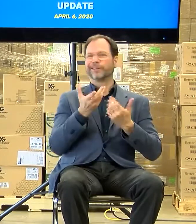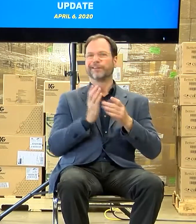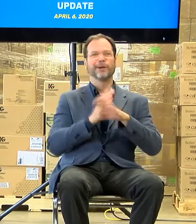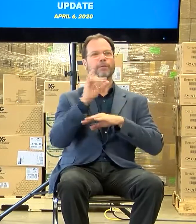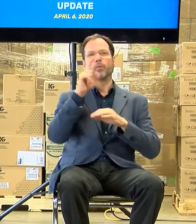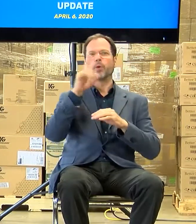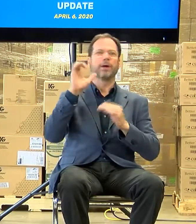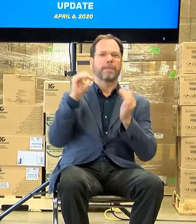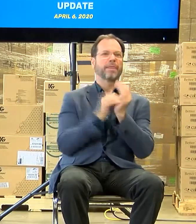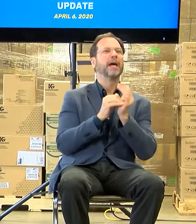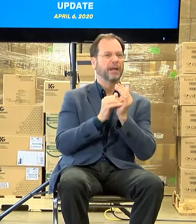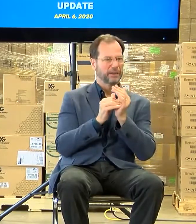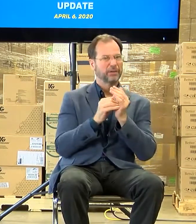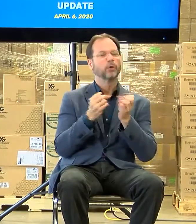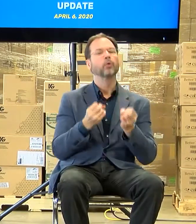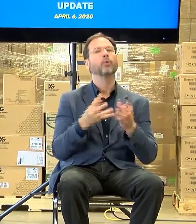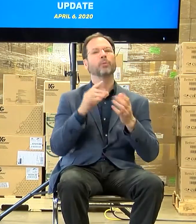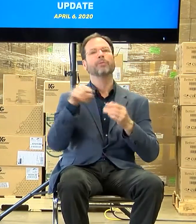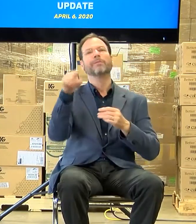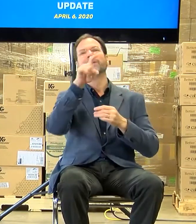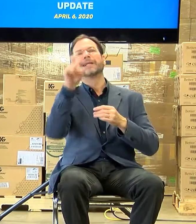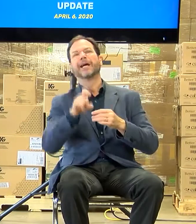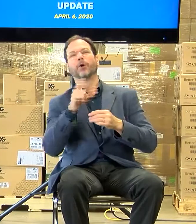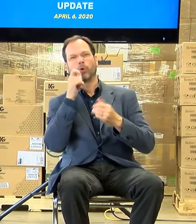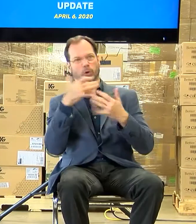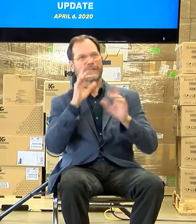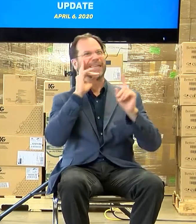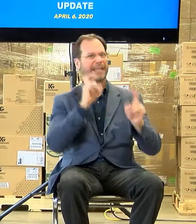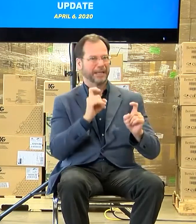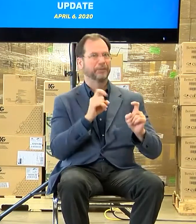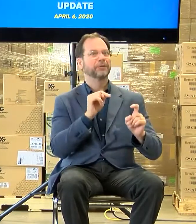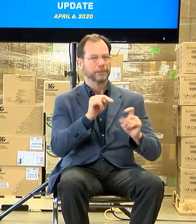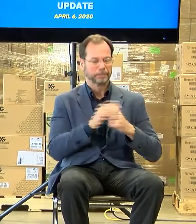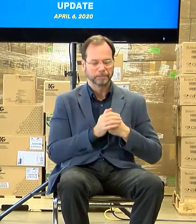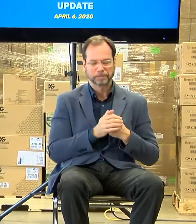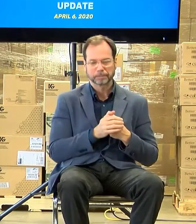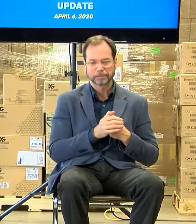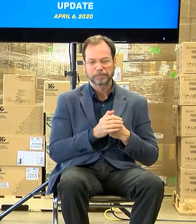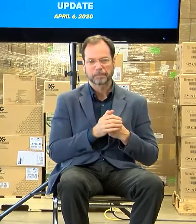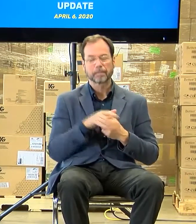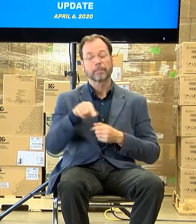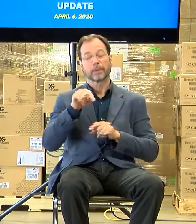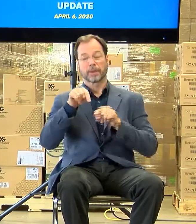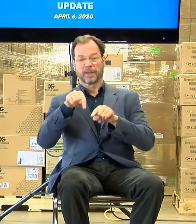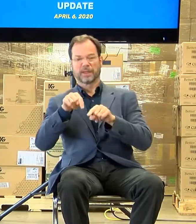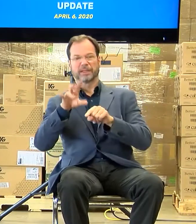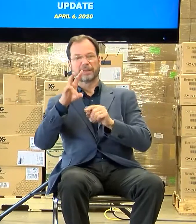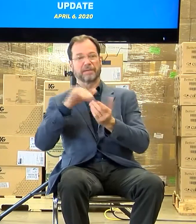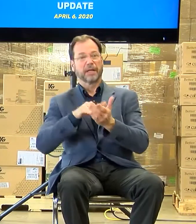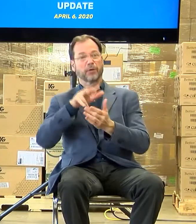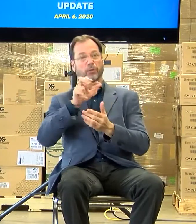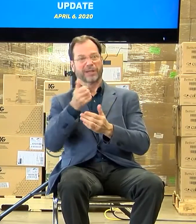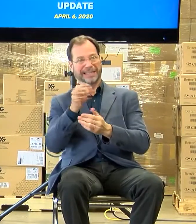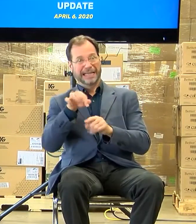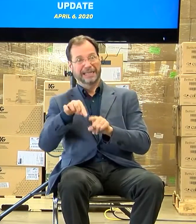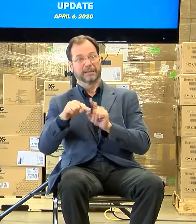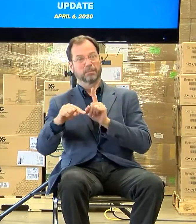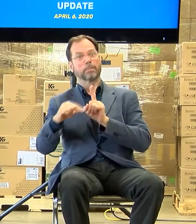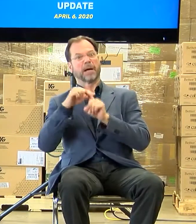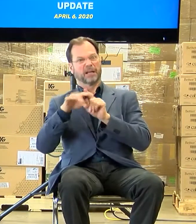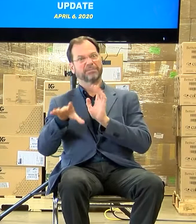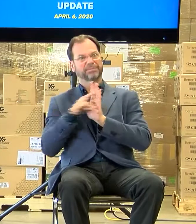100,000 in the number of Texans who are being tested. Of the 7,319 who have tested